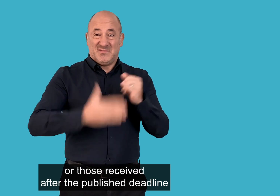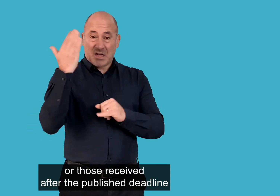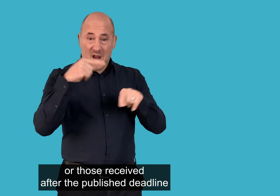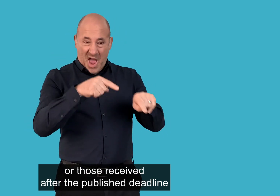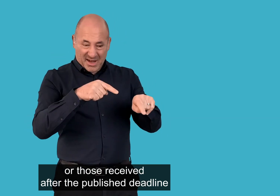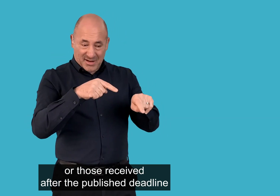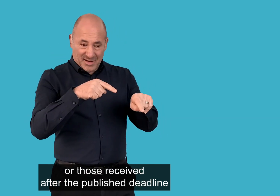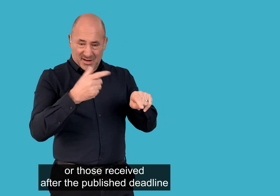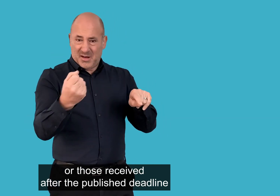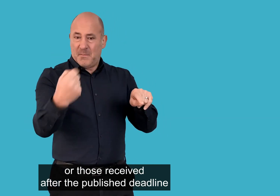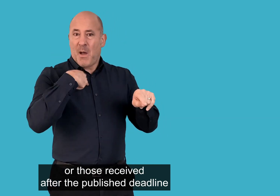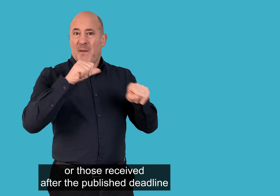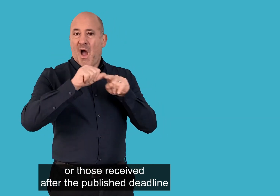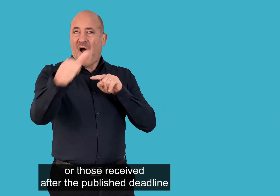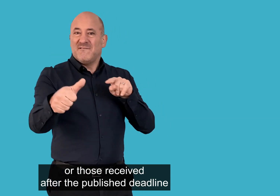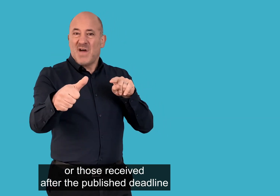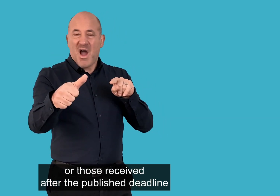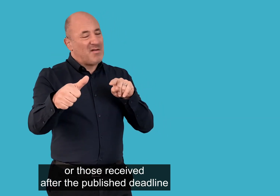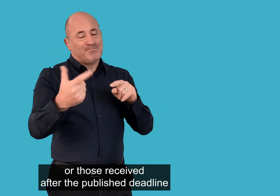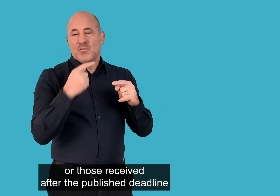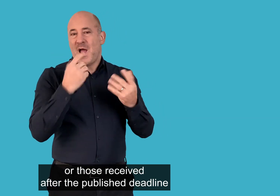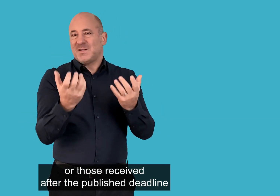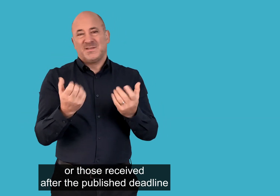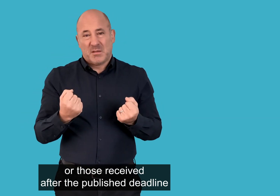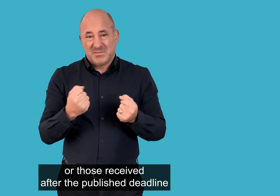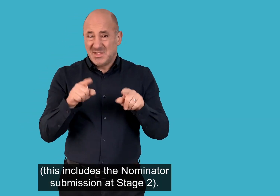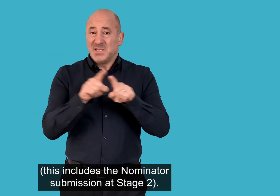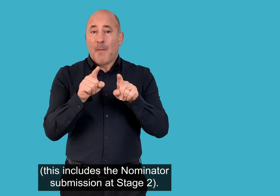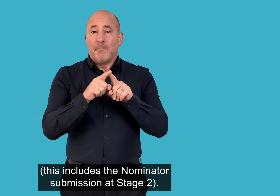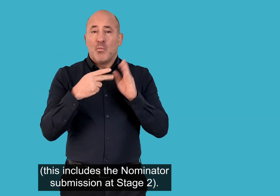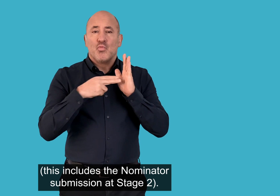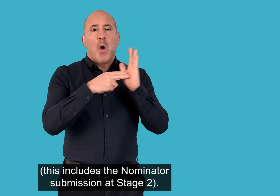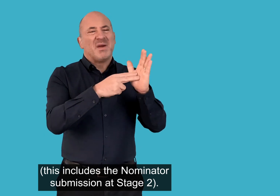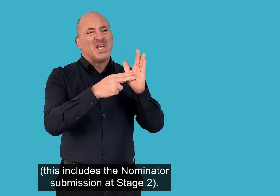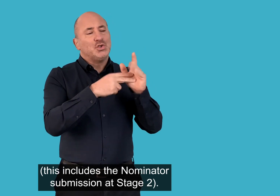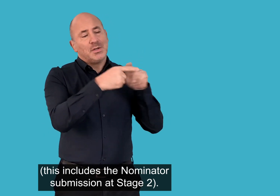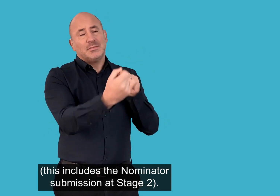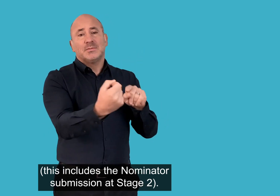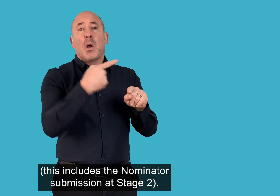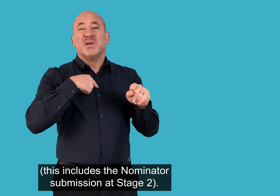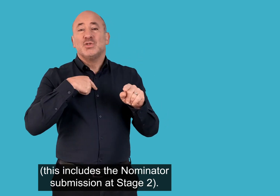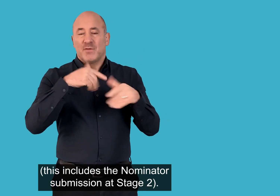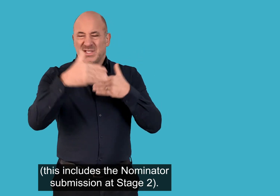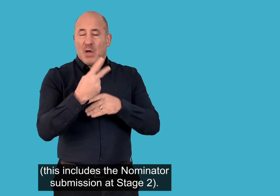received after the published deadline. This includes the nominator submission at Stage